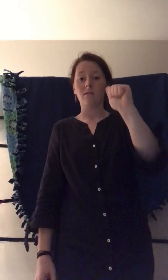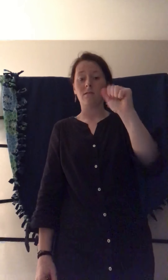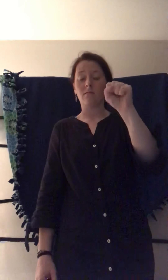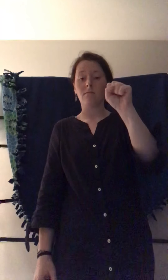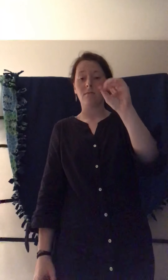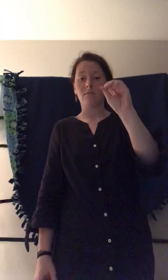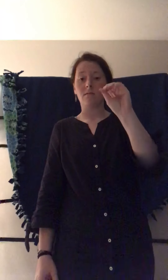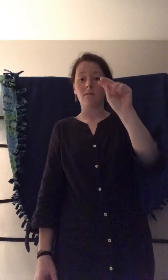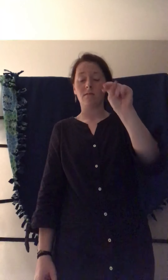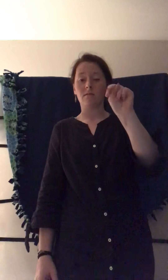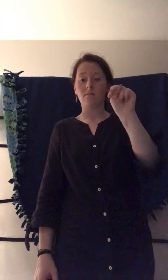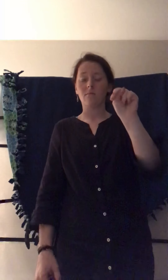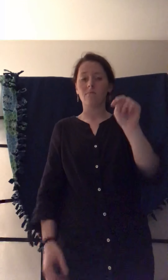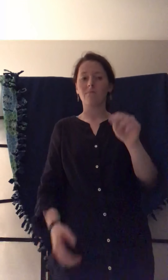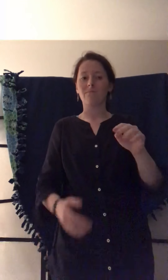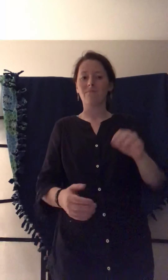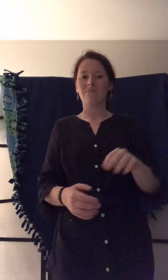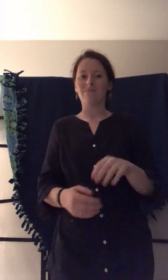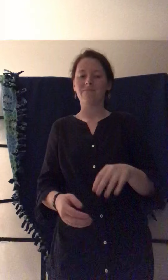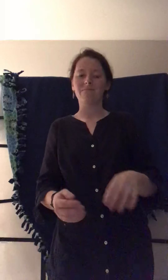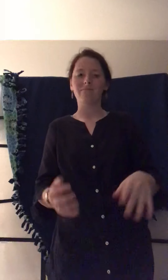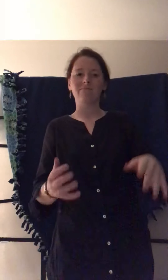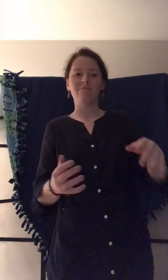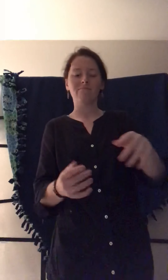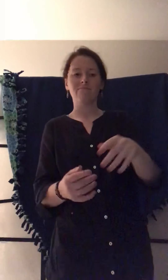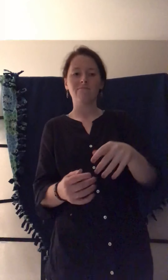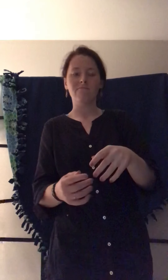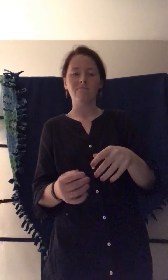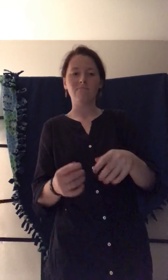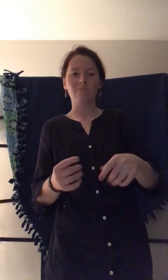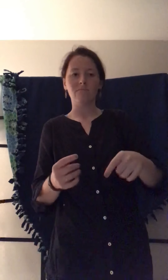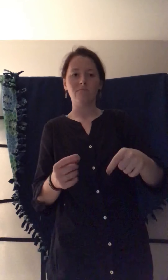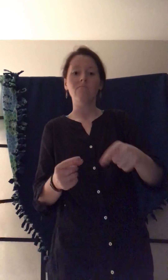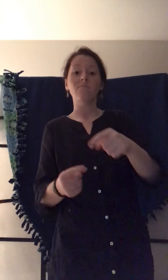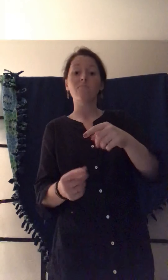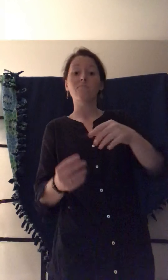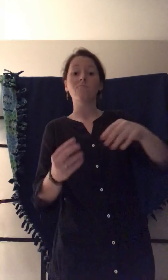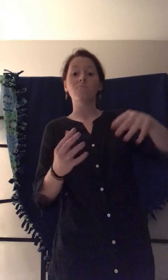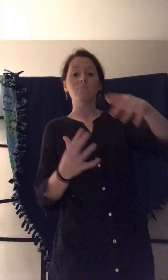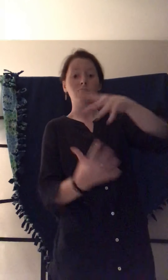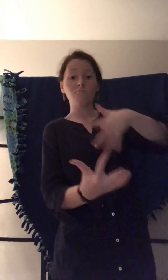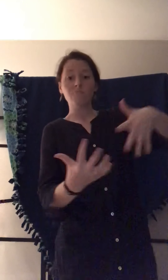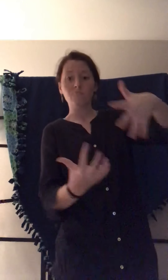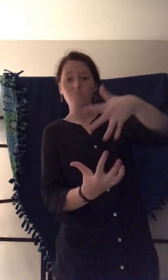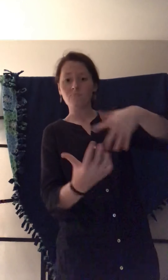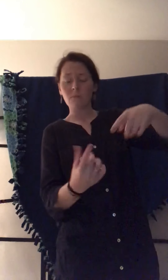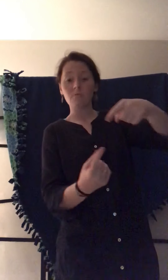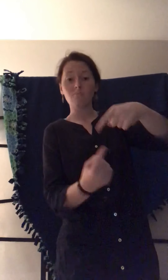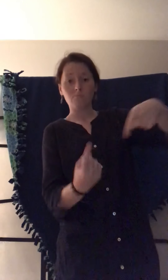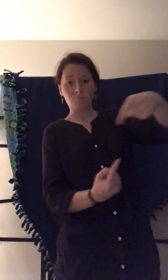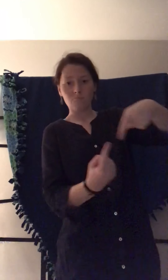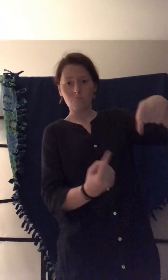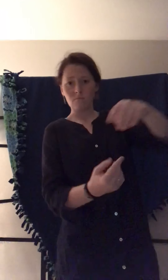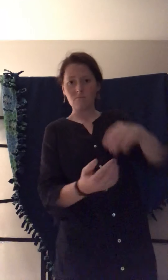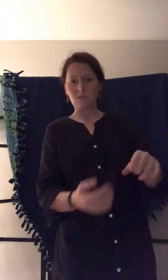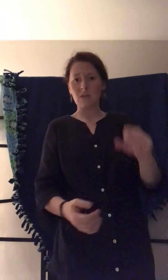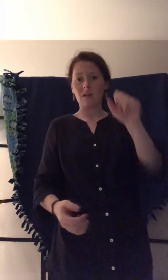even have a season for hurricanes in the first place. So in order to understand why we have a hurricane season, let's